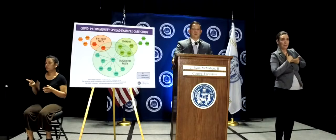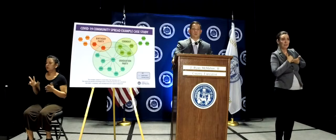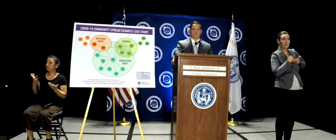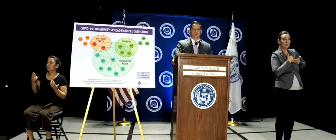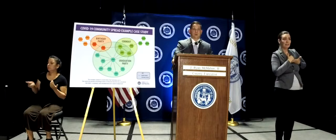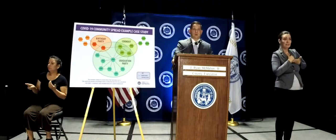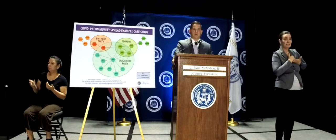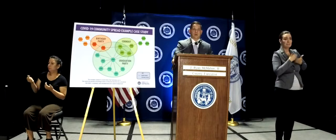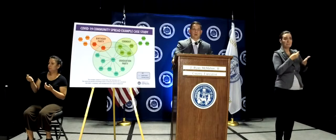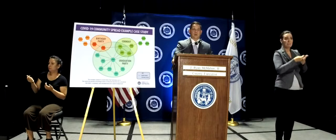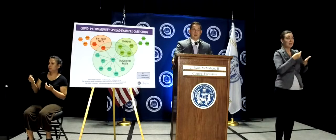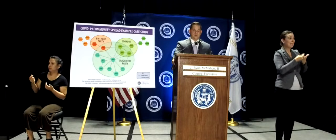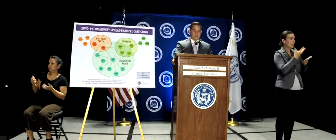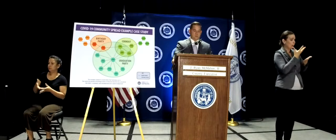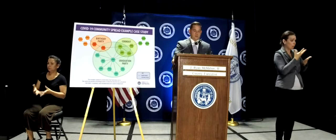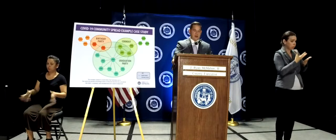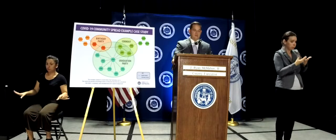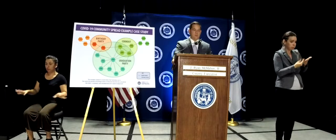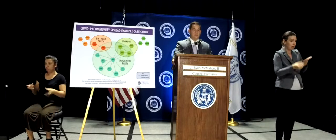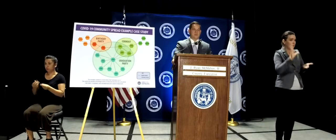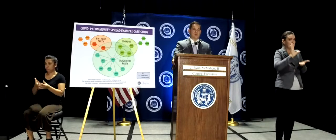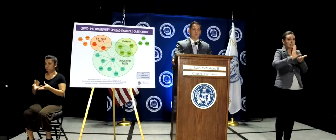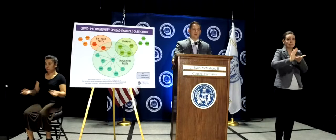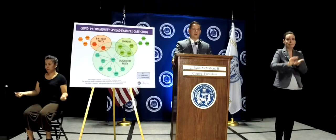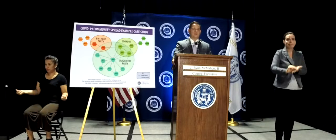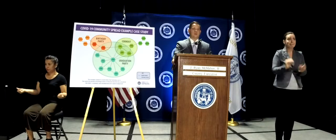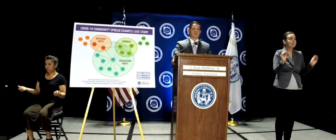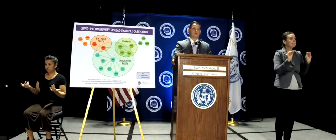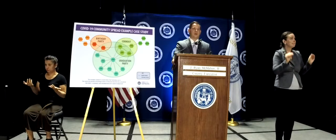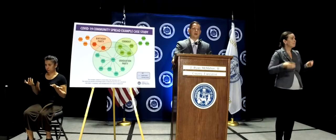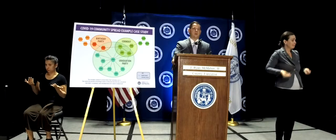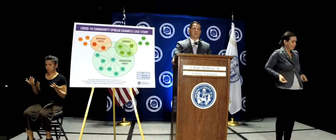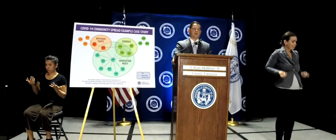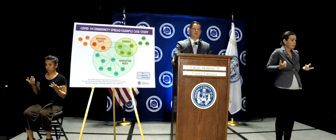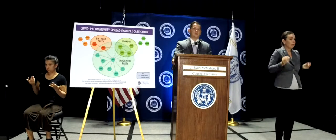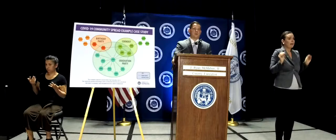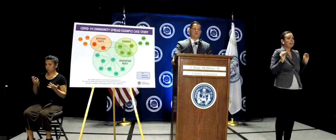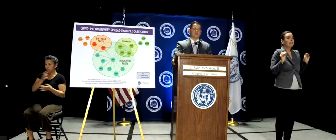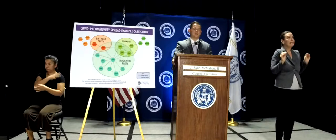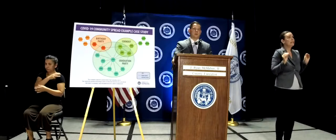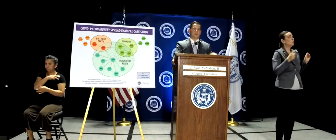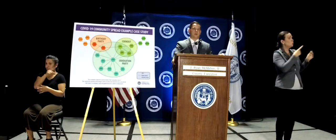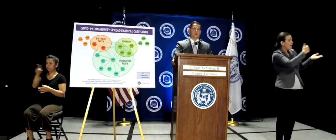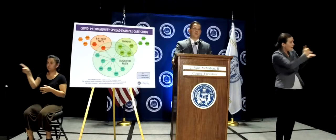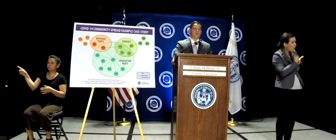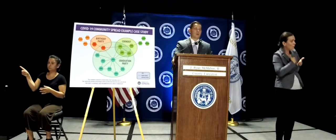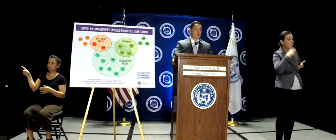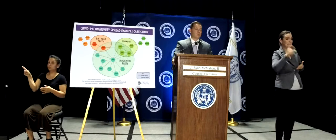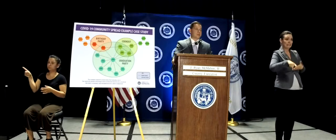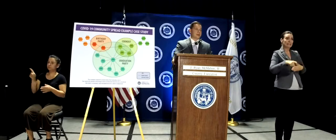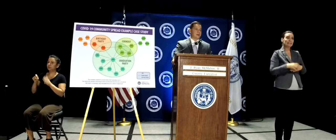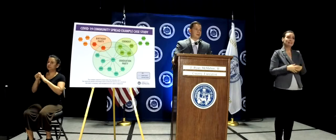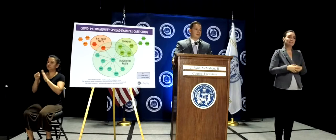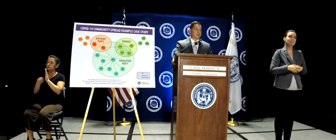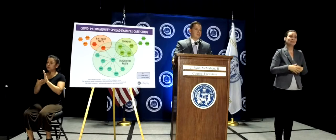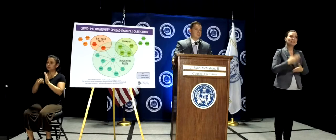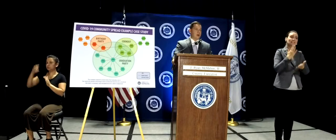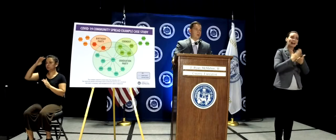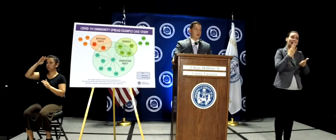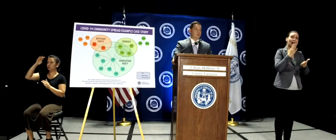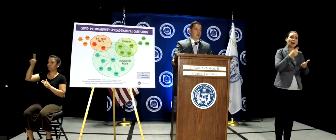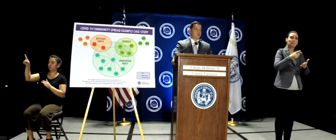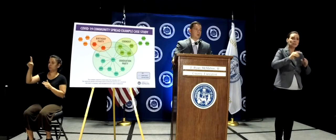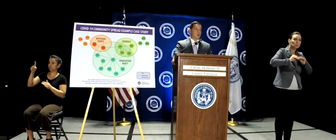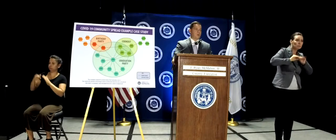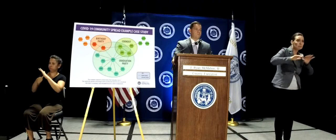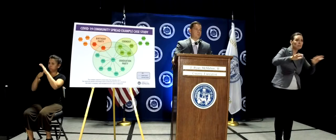lot of revenue. And that was something that everybody said we needed to do to flatten the curve and then eventually bend the curve. We did it. Now